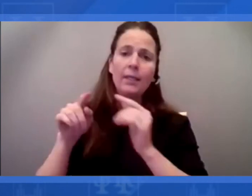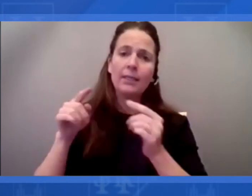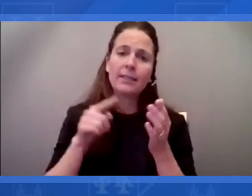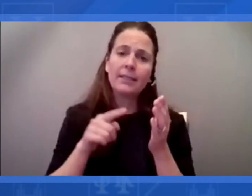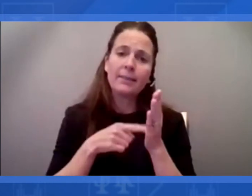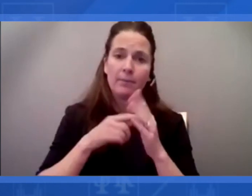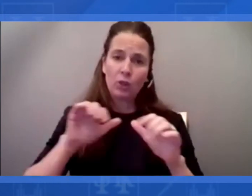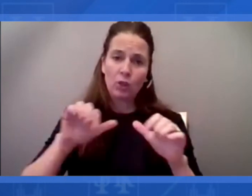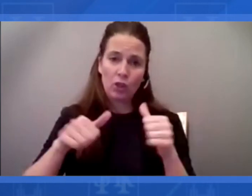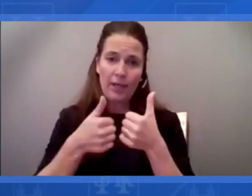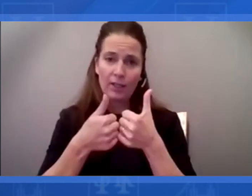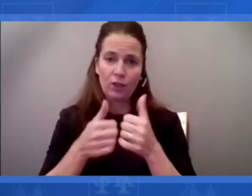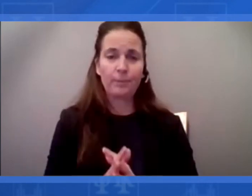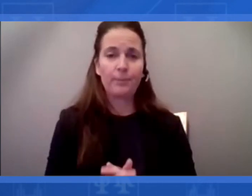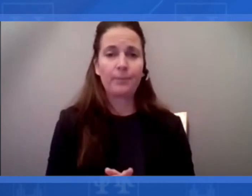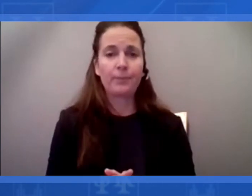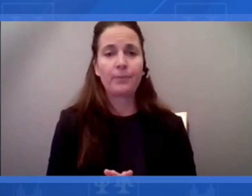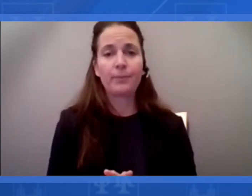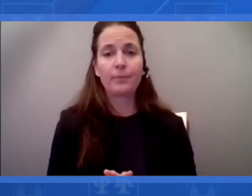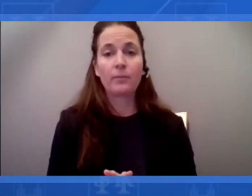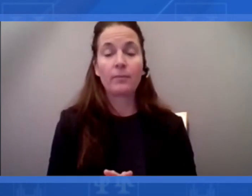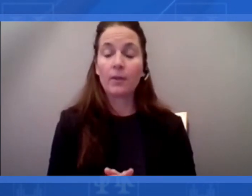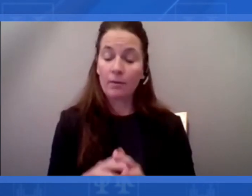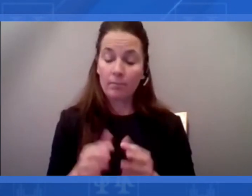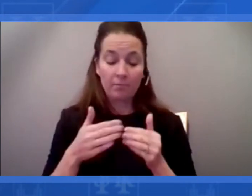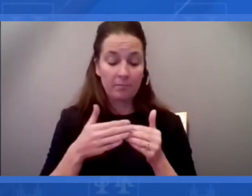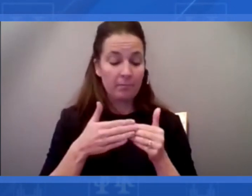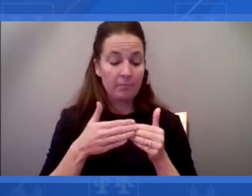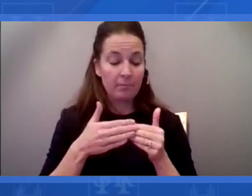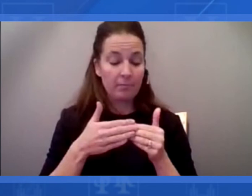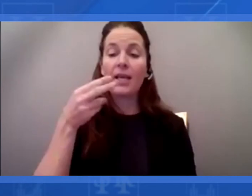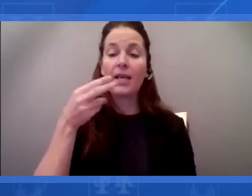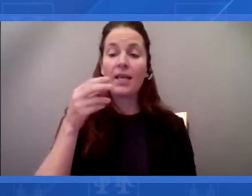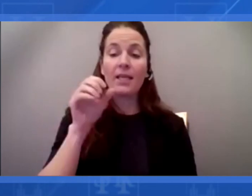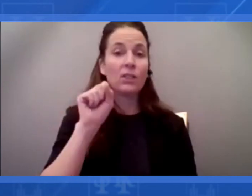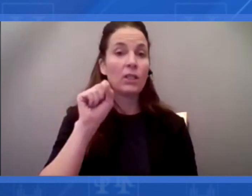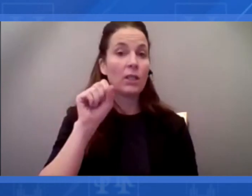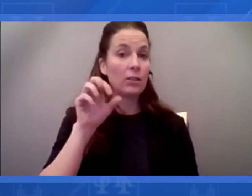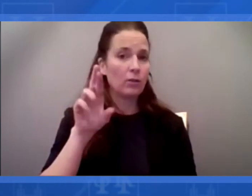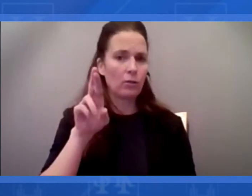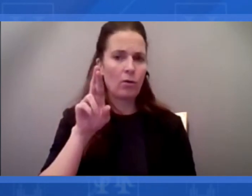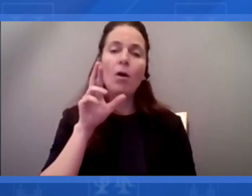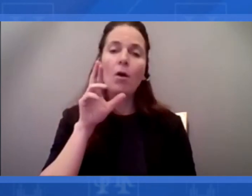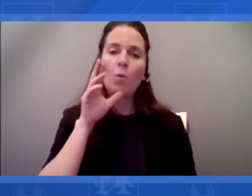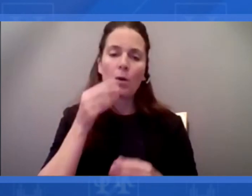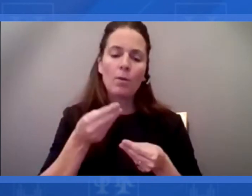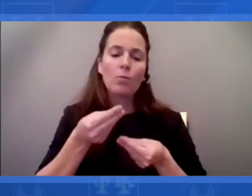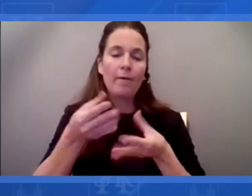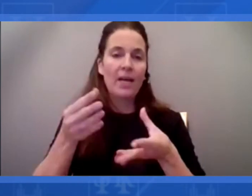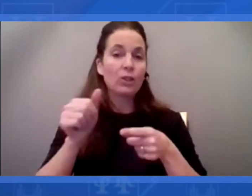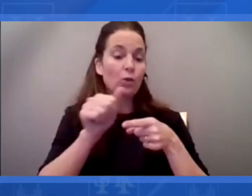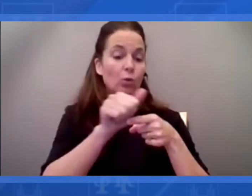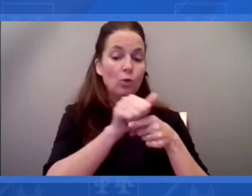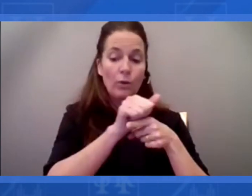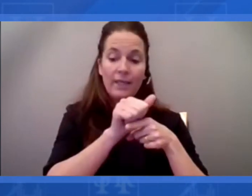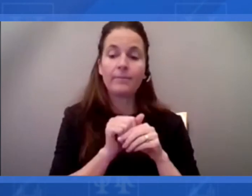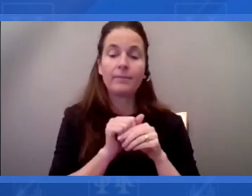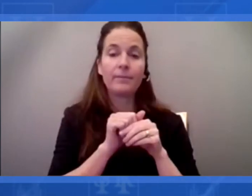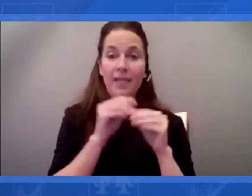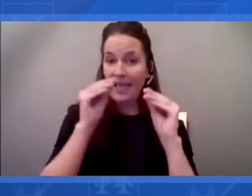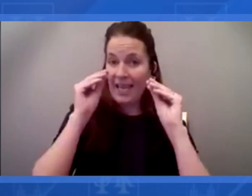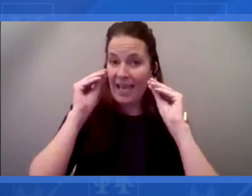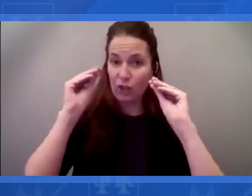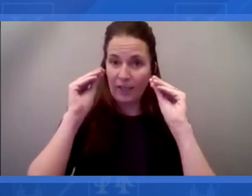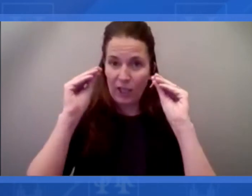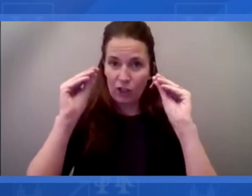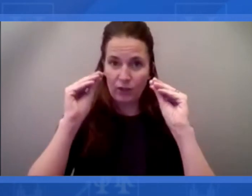will be providing more education and awareness around these seating areas to educate all customers about